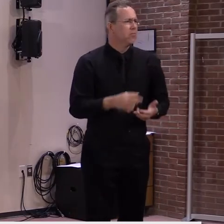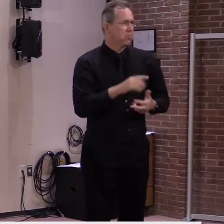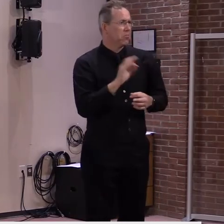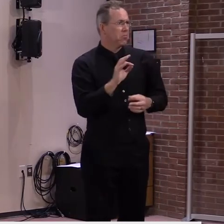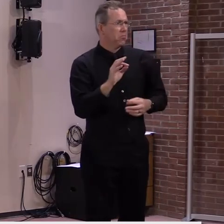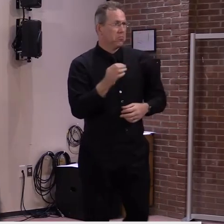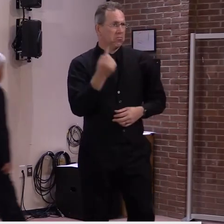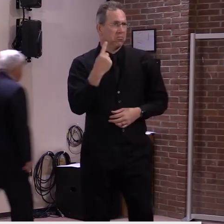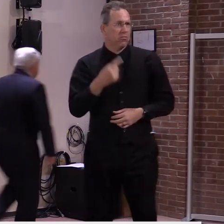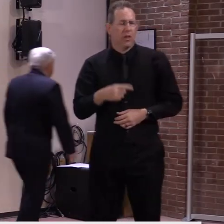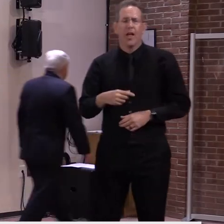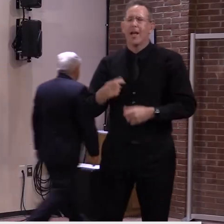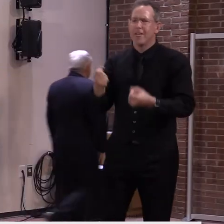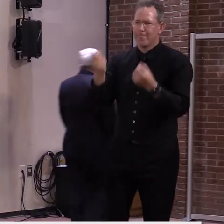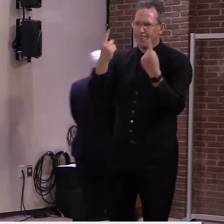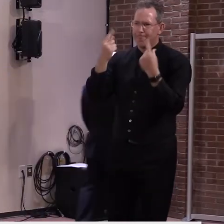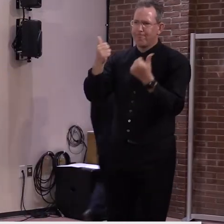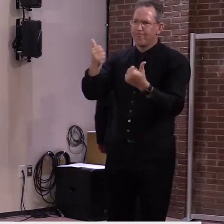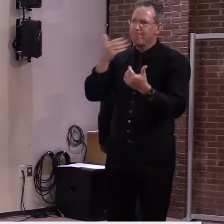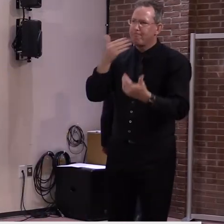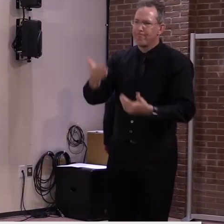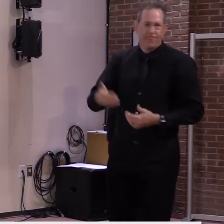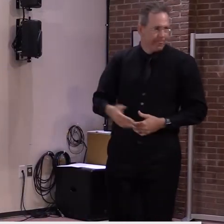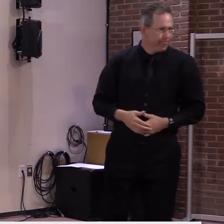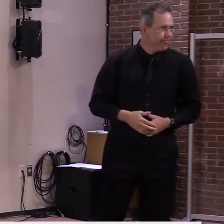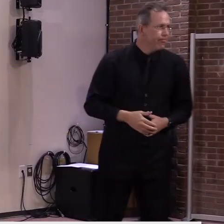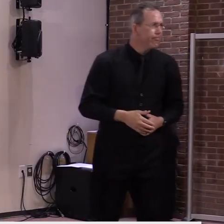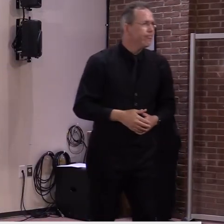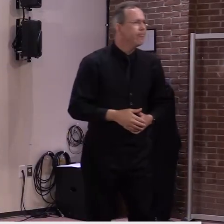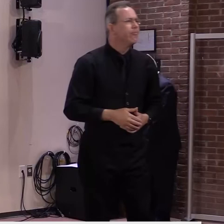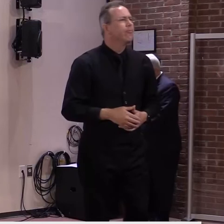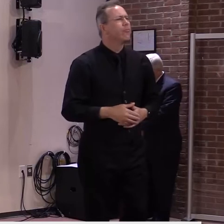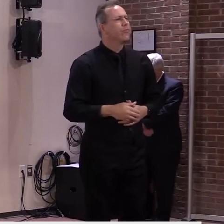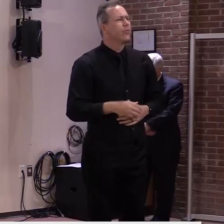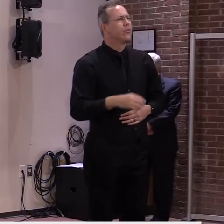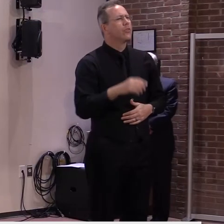Ed Barber, Newport Daily Express.